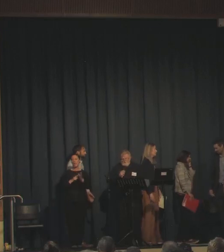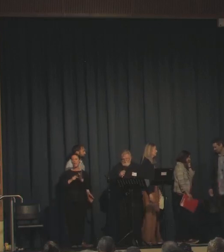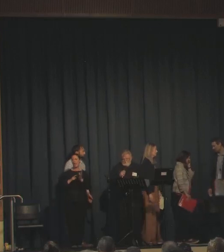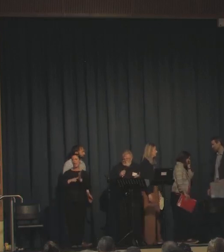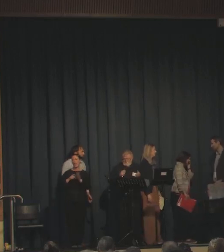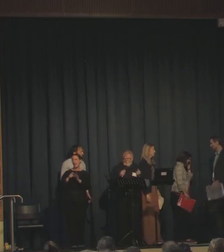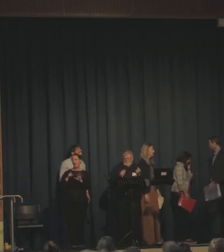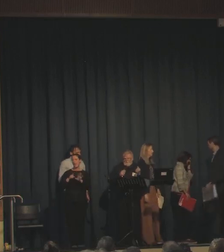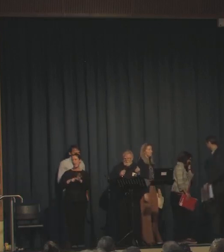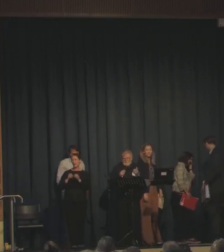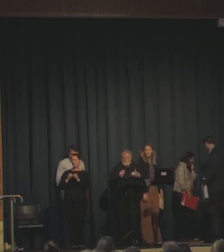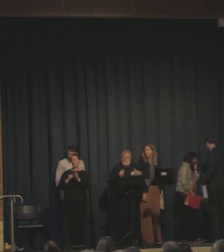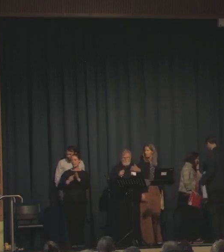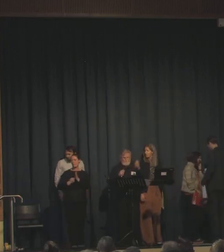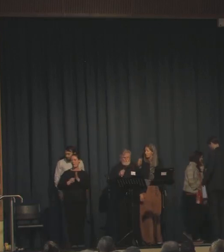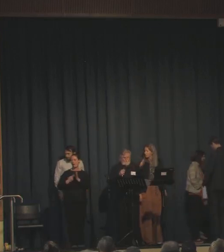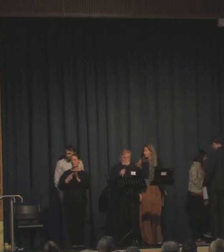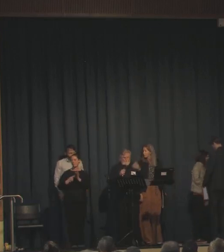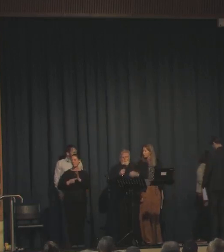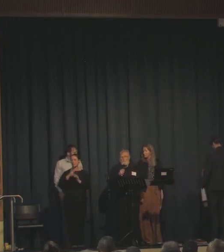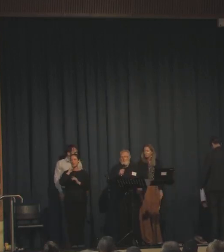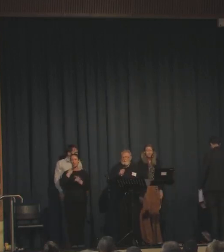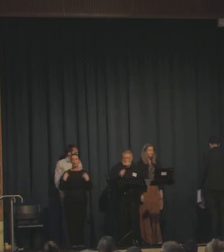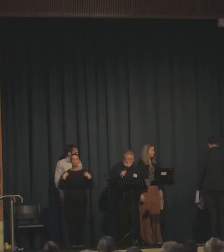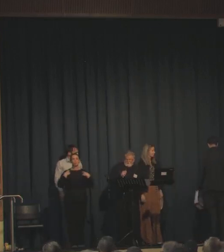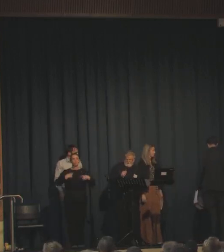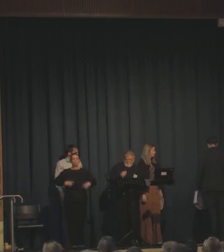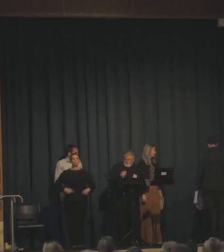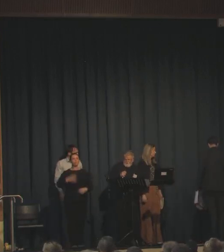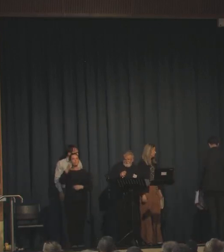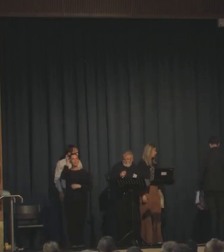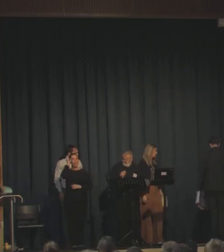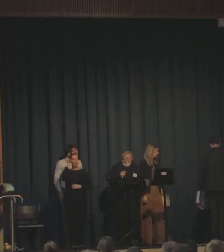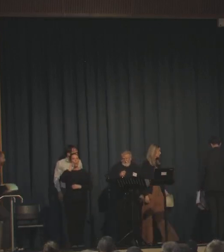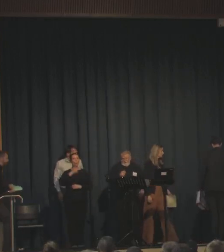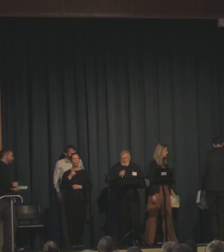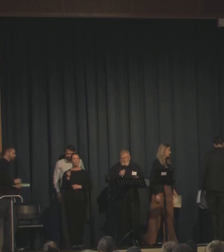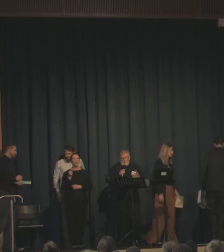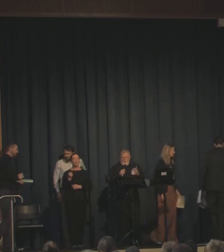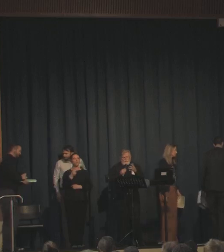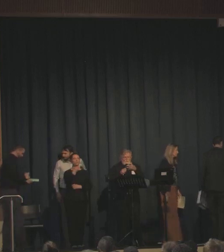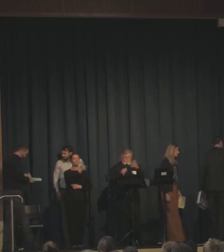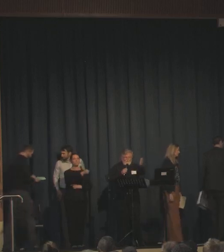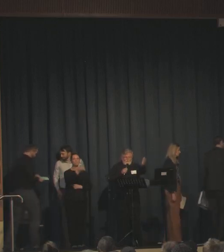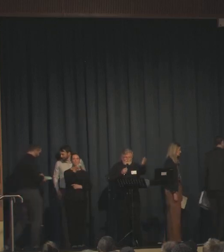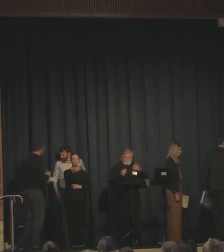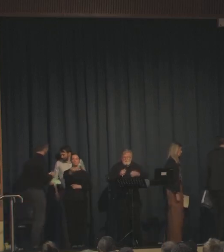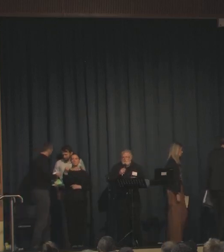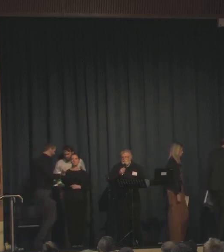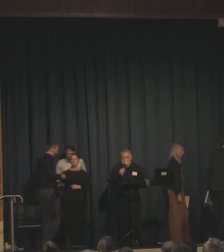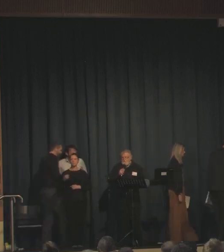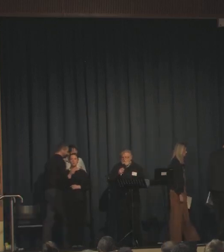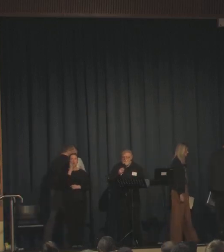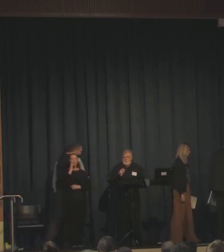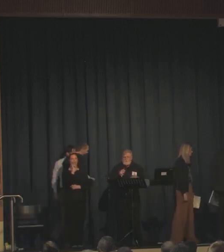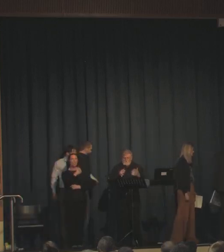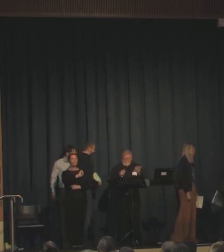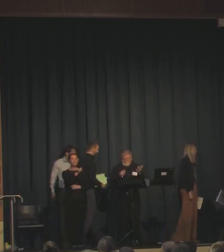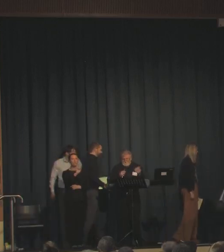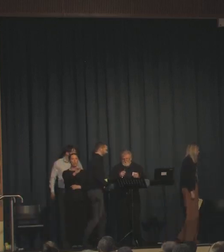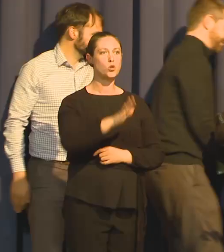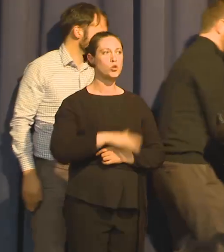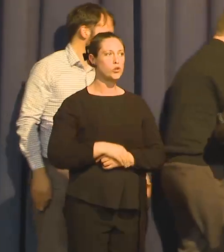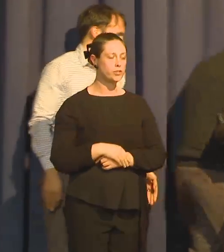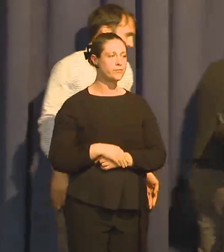in the fluoro vest is going to be wandering around with a wireless microphone. And so when it's your turn to ask a question,